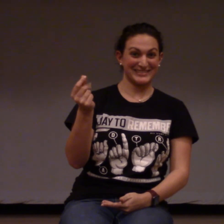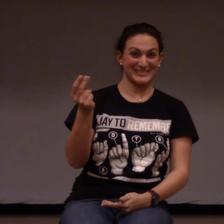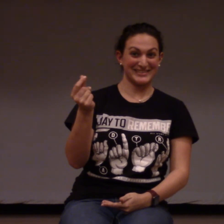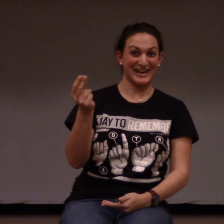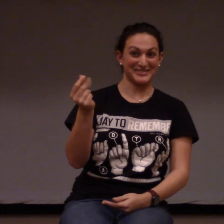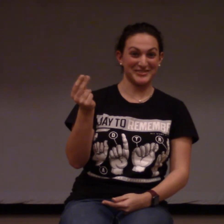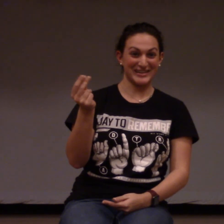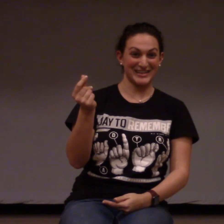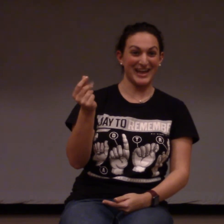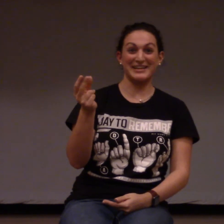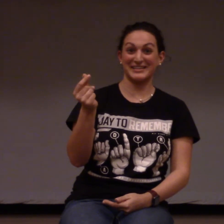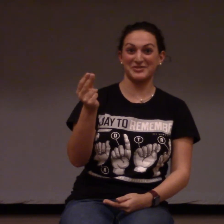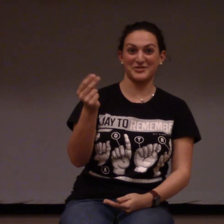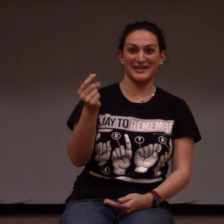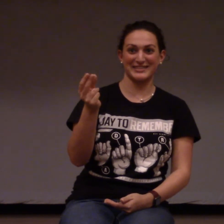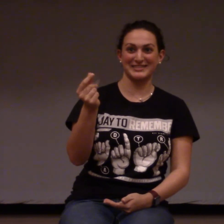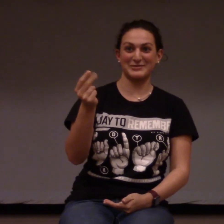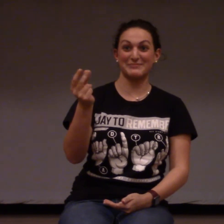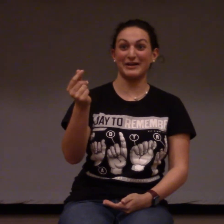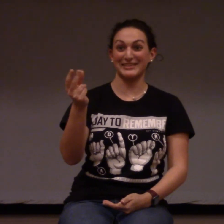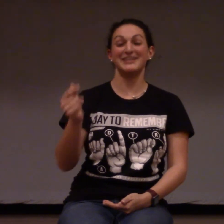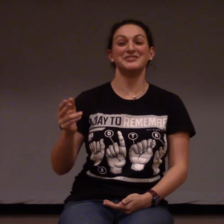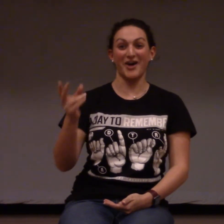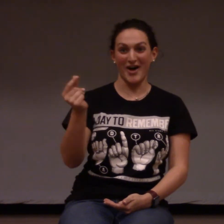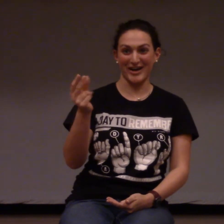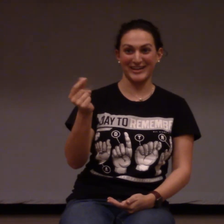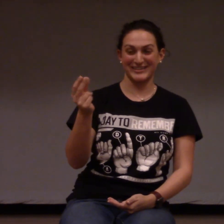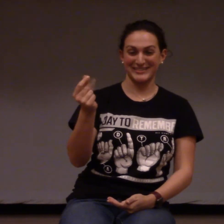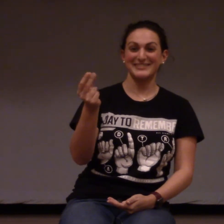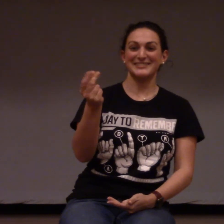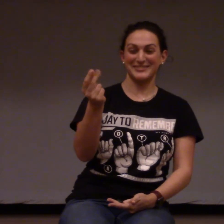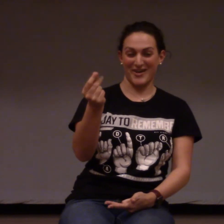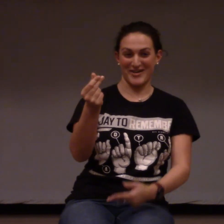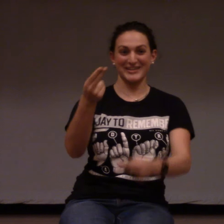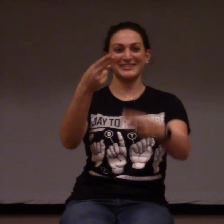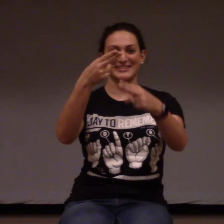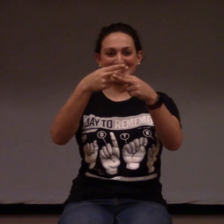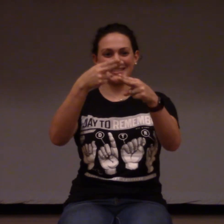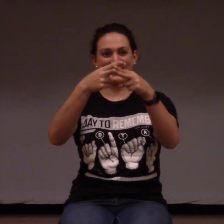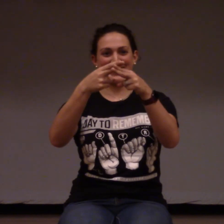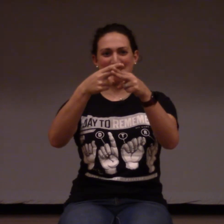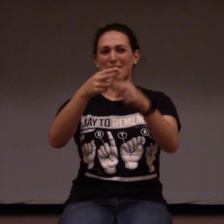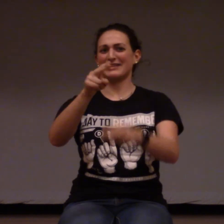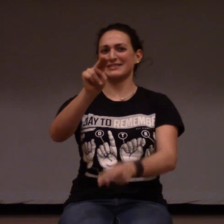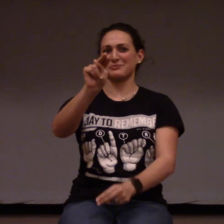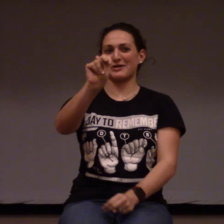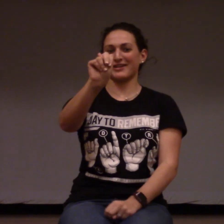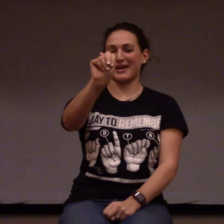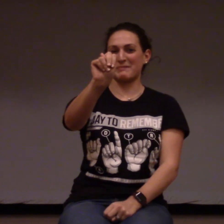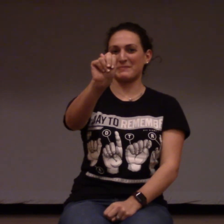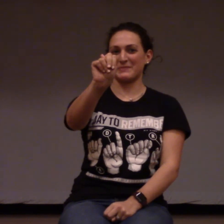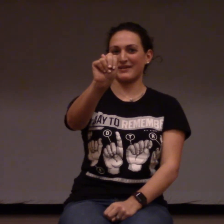Did I show you guys that? I did show you guys this because we spelled it. Dog. Dog. This is a weird name.